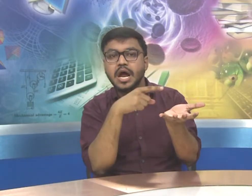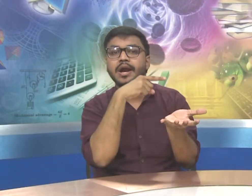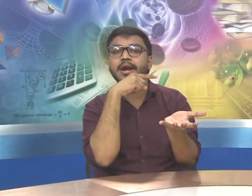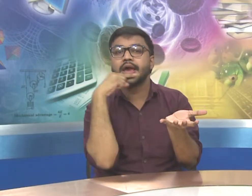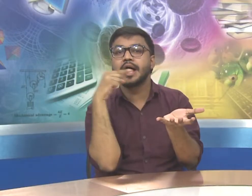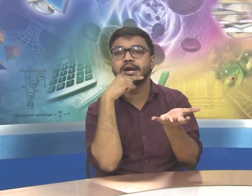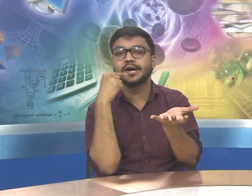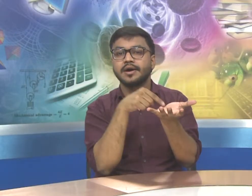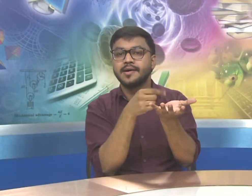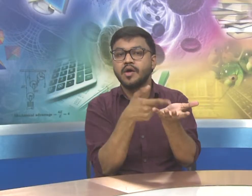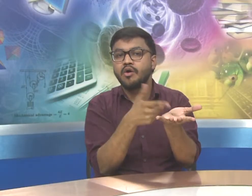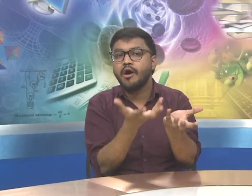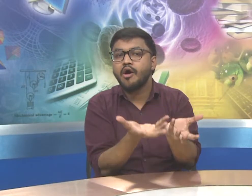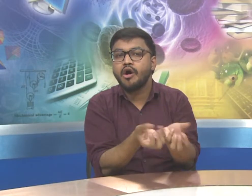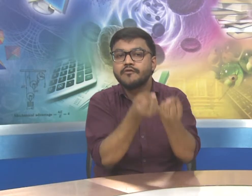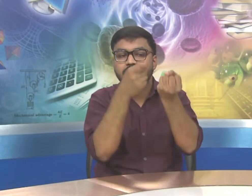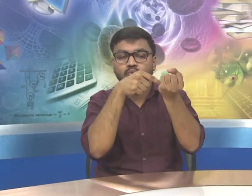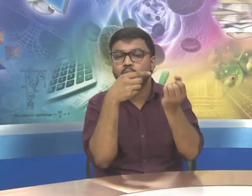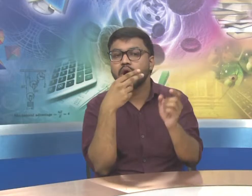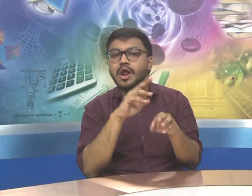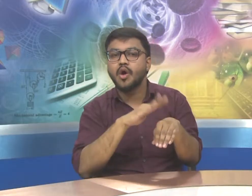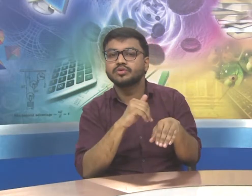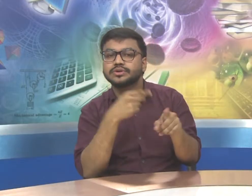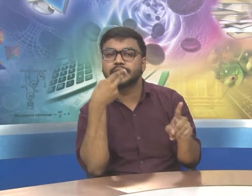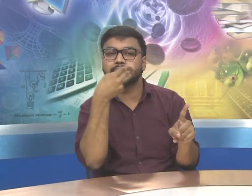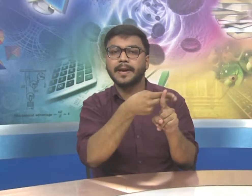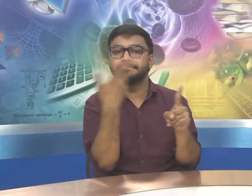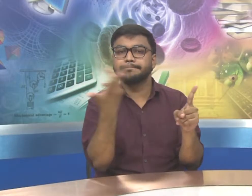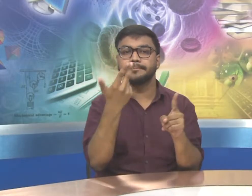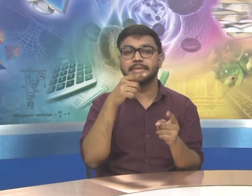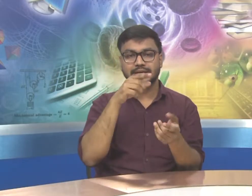that mercury becomes the red substance